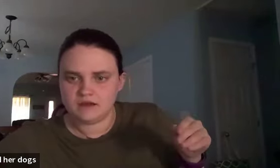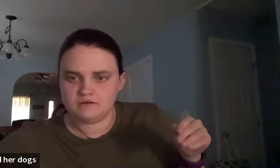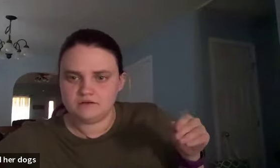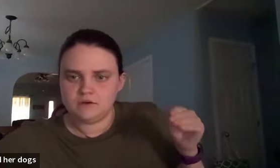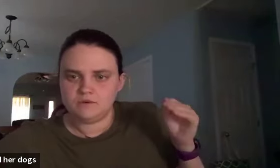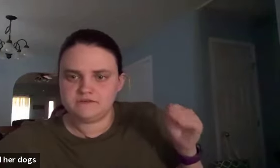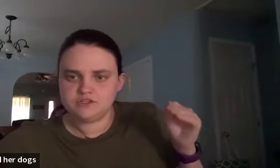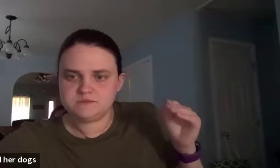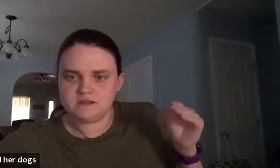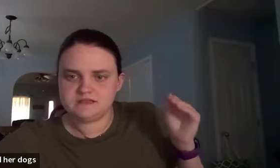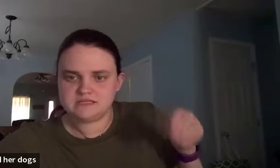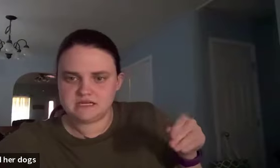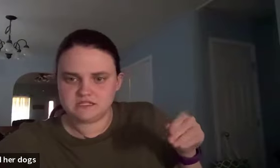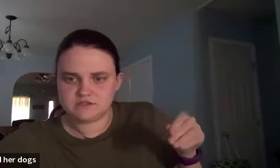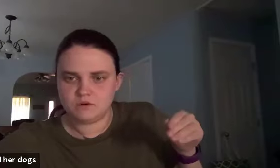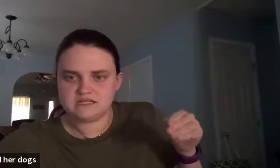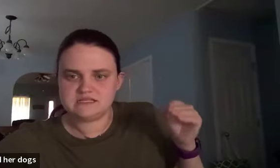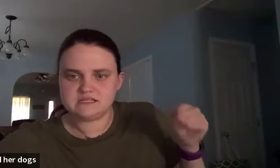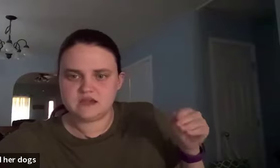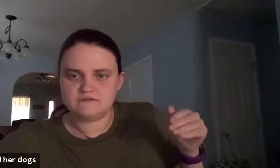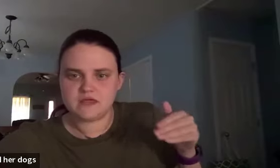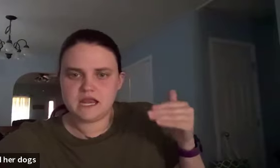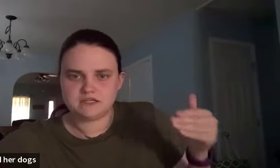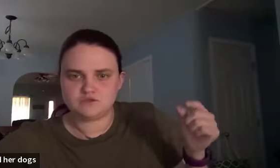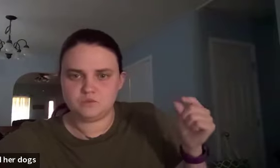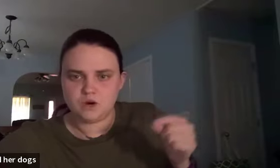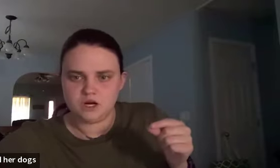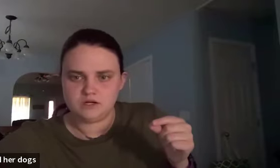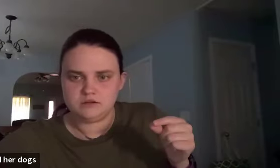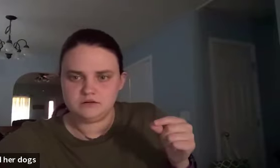Okay. When finger spelling a sentence, what is the sign for the next word?